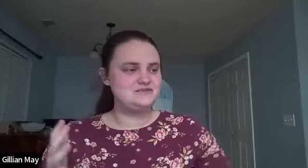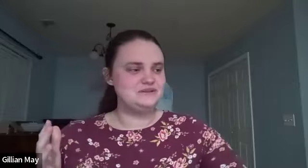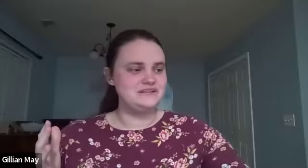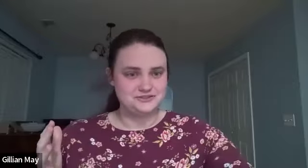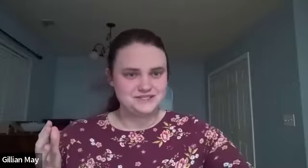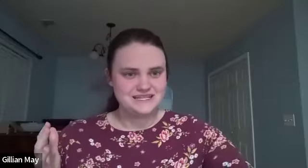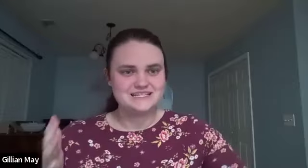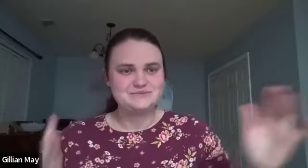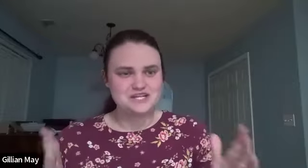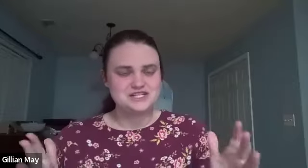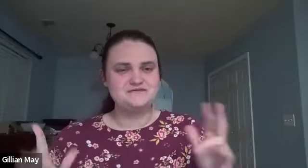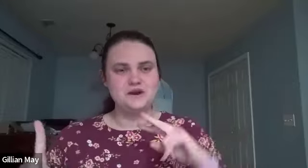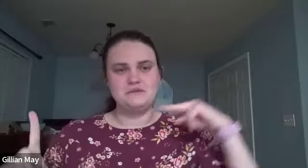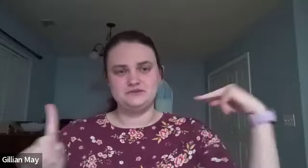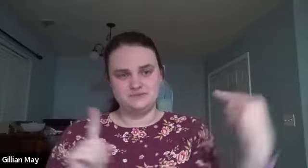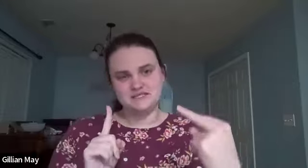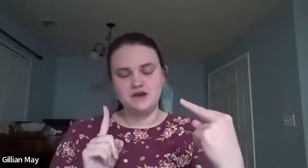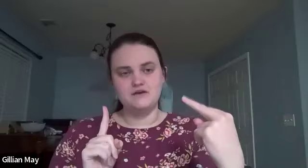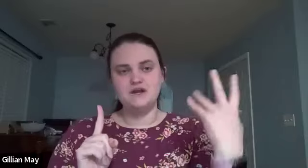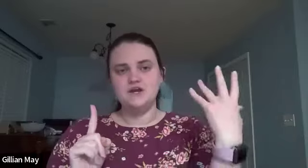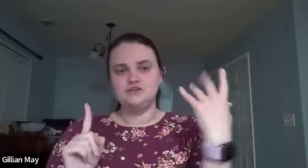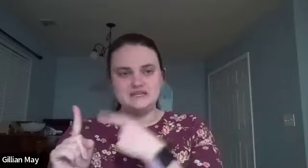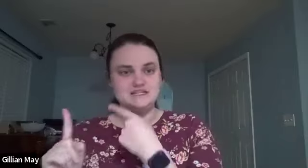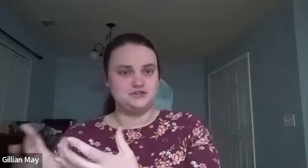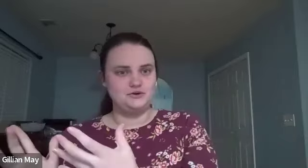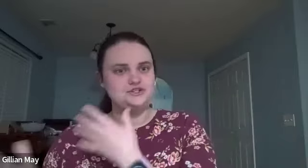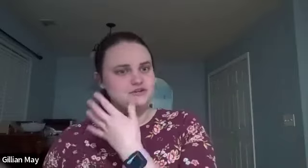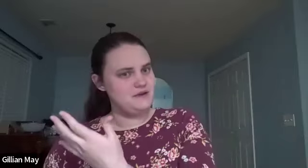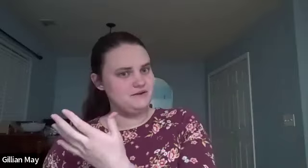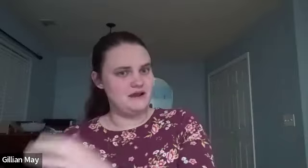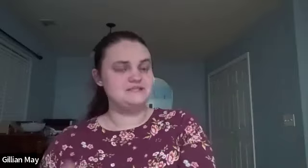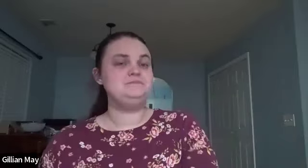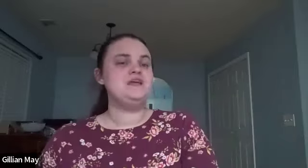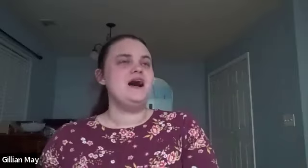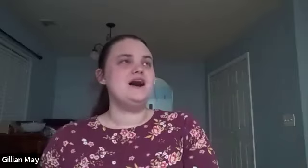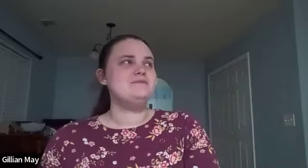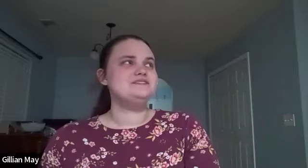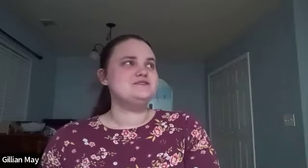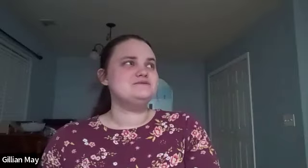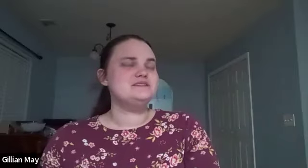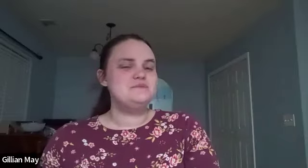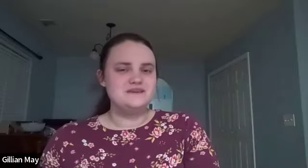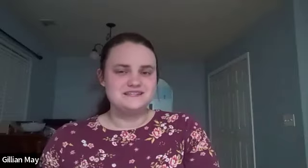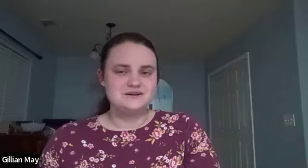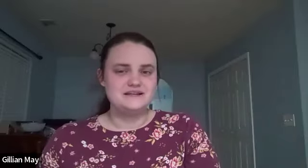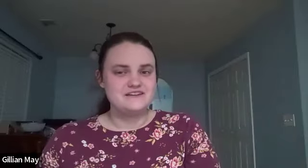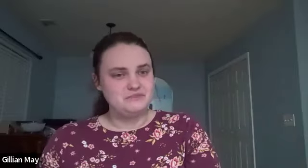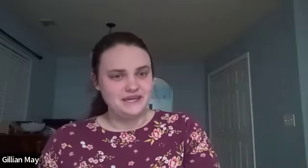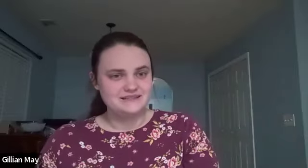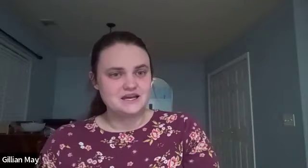really interesting, especially from a perspective of that's not your culture, you've not been around it. And so some of the things that are deaf beings